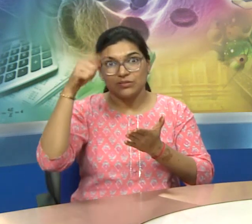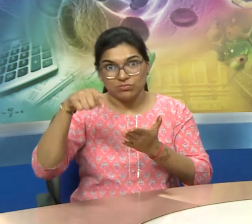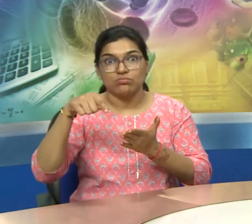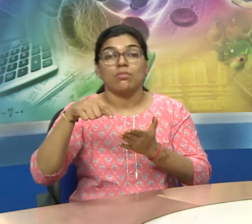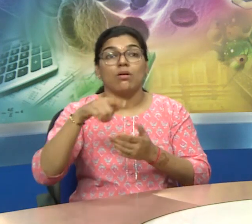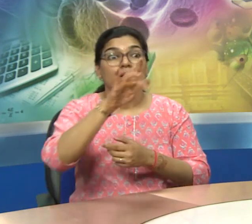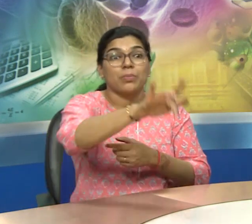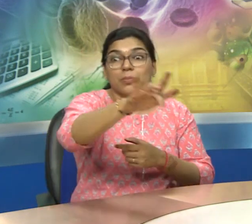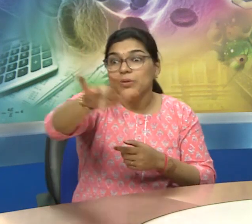library.